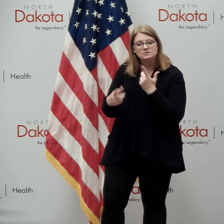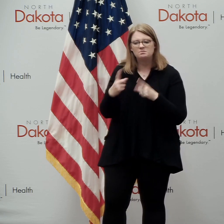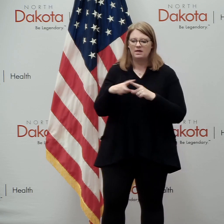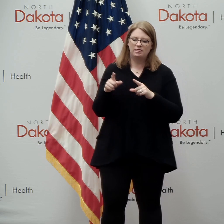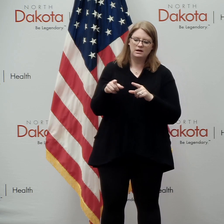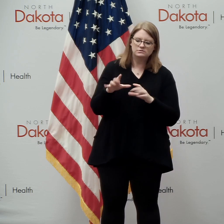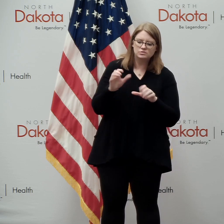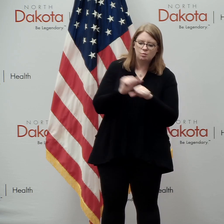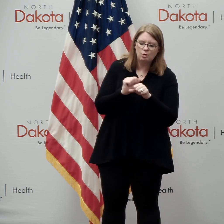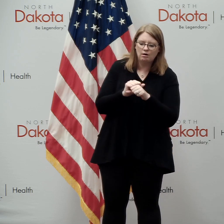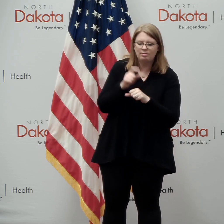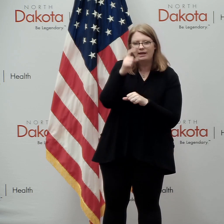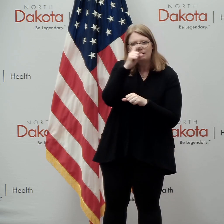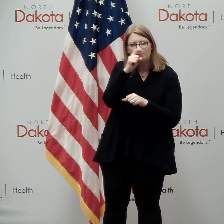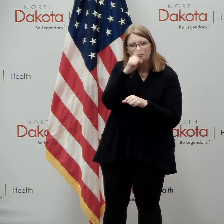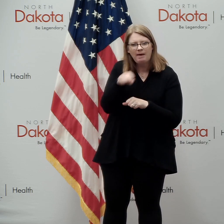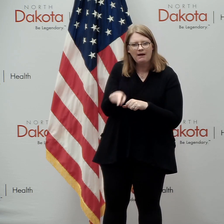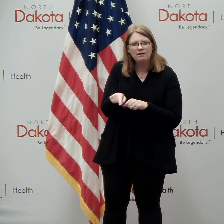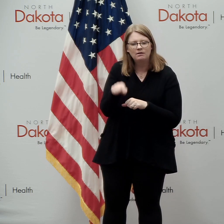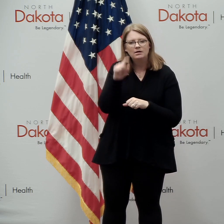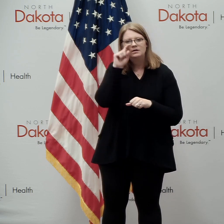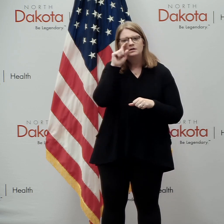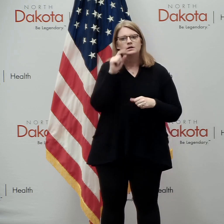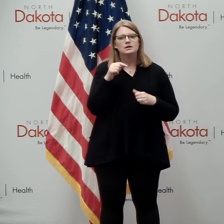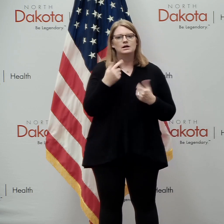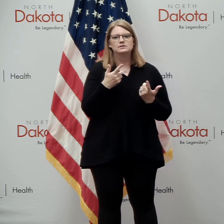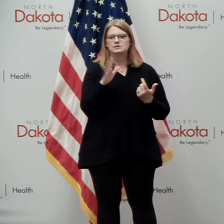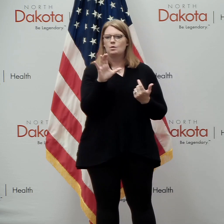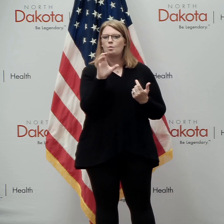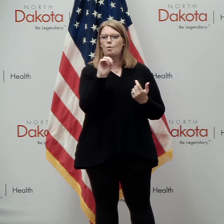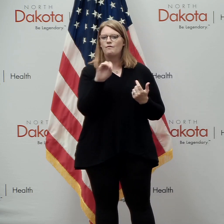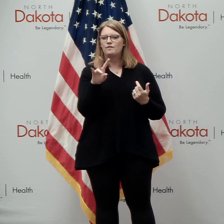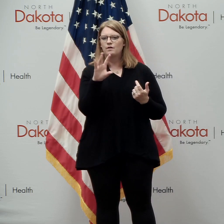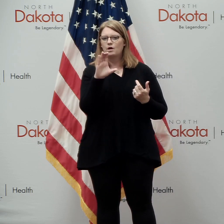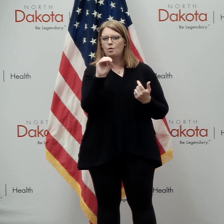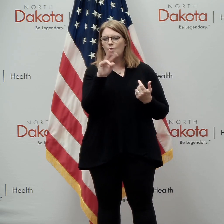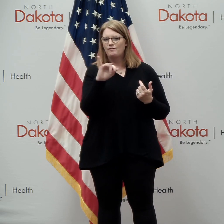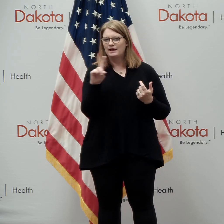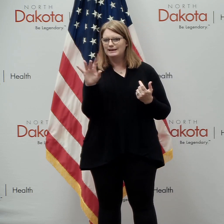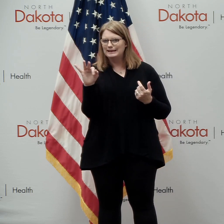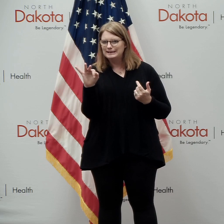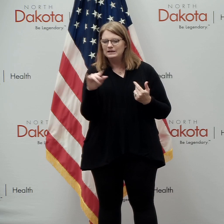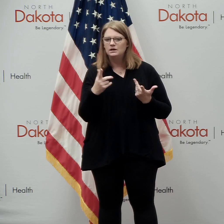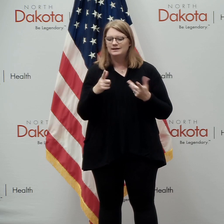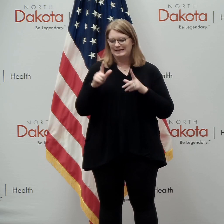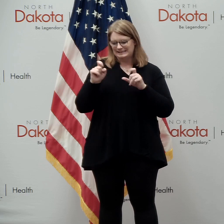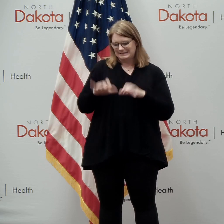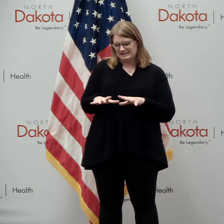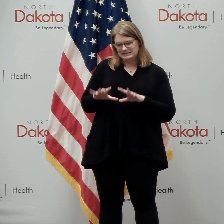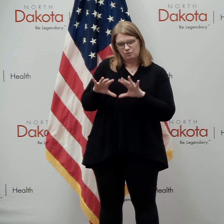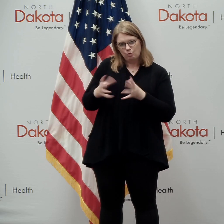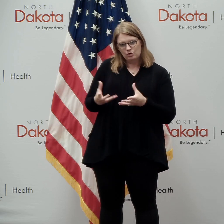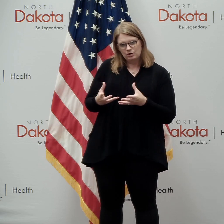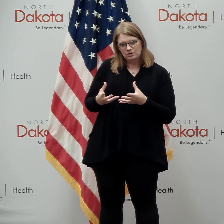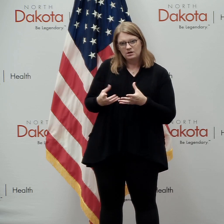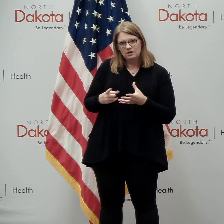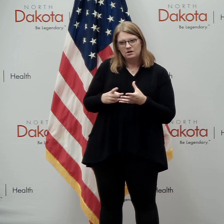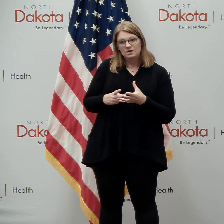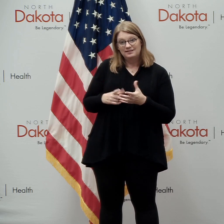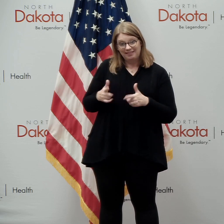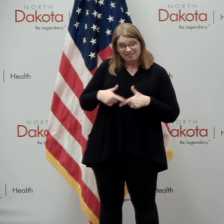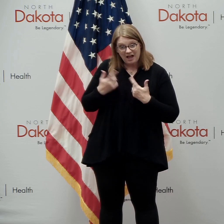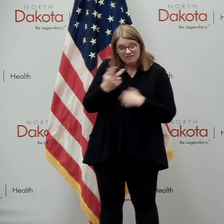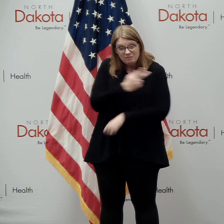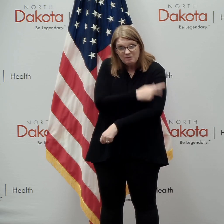mannequin instead of live. As a result of COVID-19, testing organizations have significantly limited the administration of live